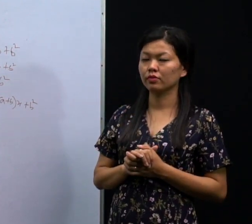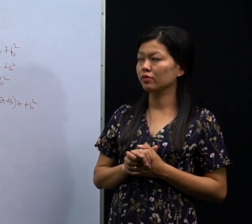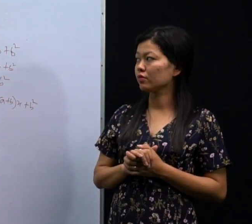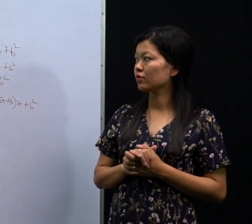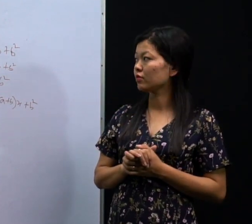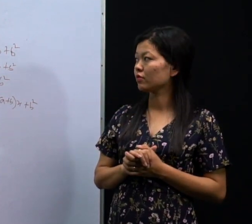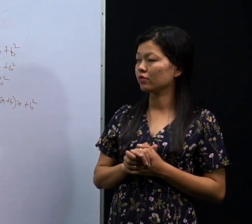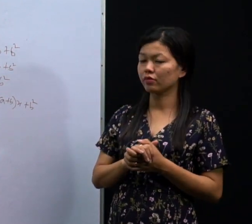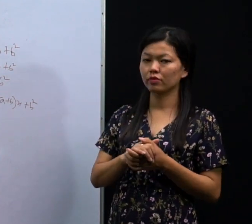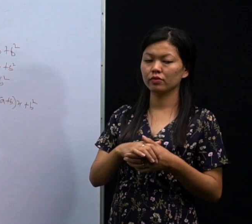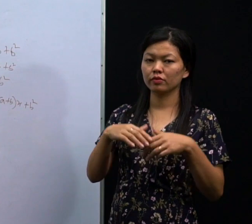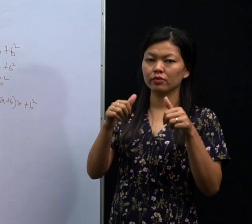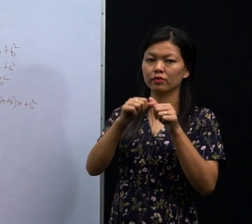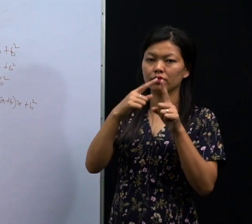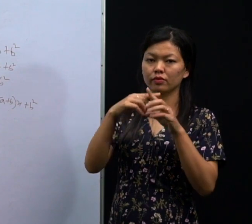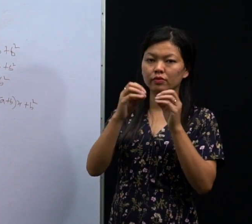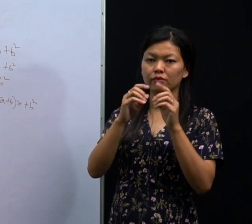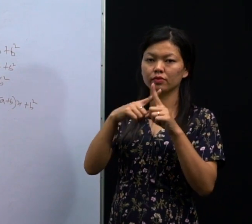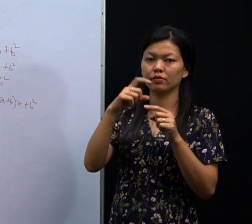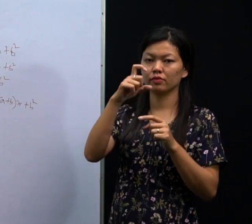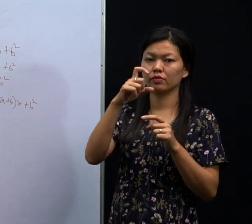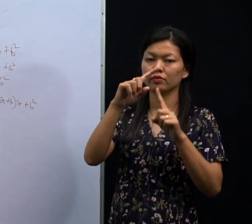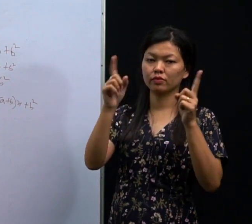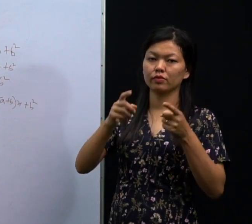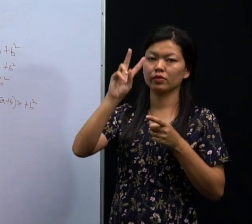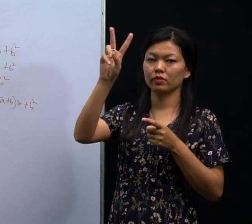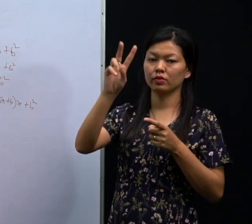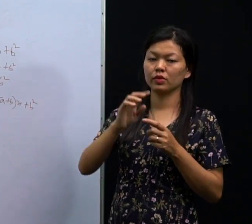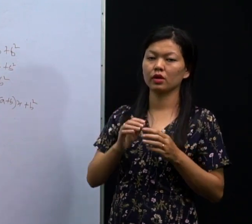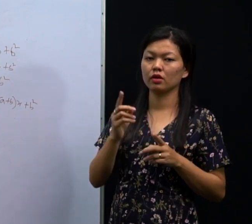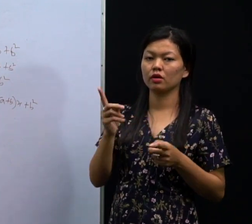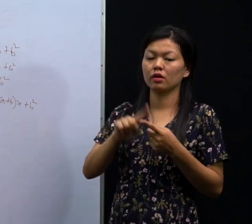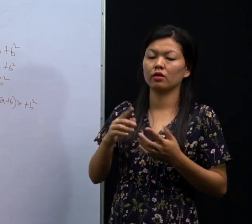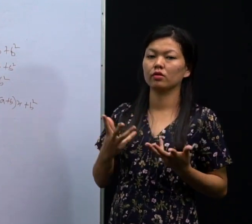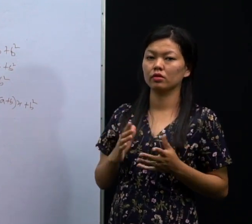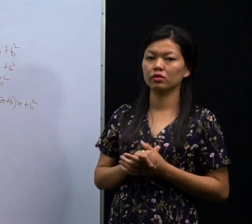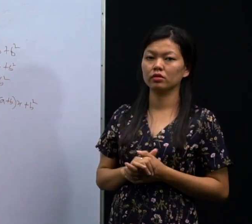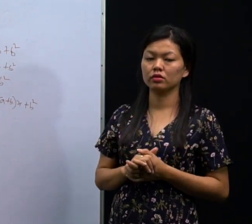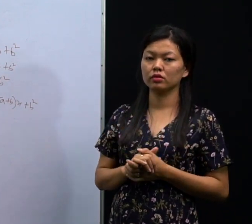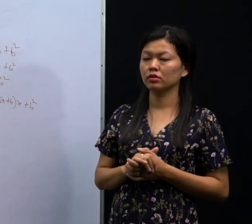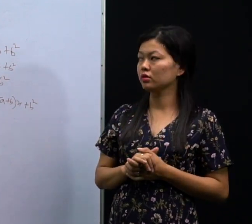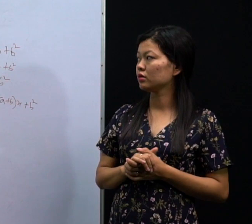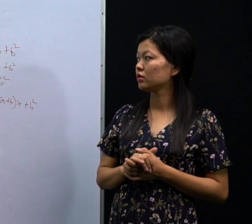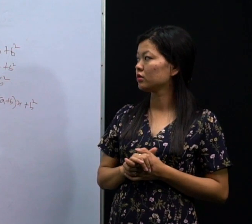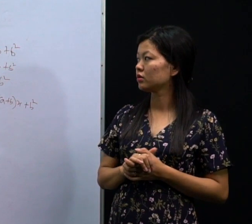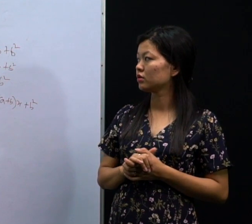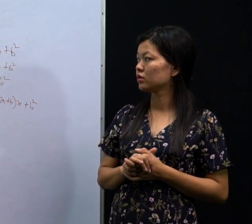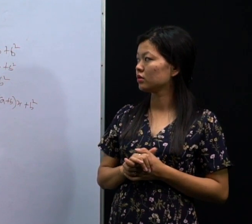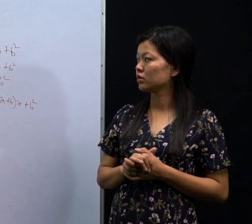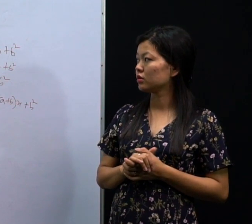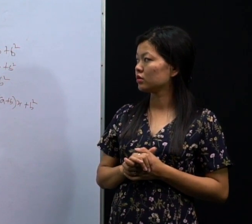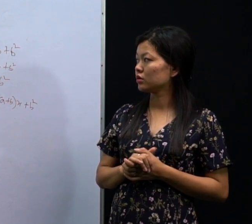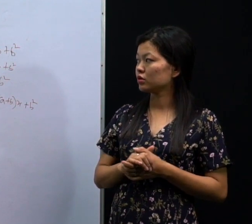So if I write a plus b plus c whole square, what will happen? This one we consider as